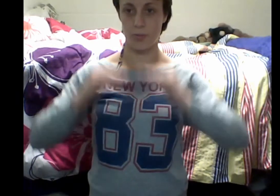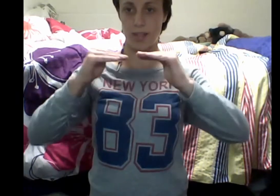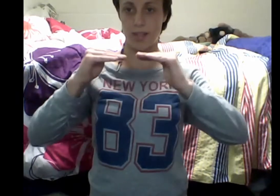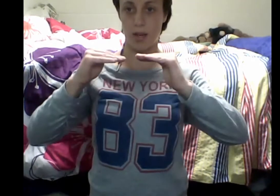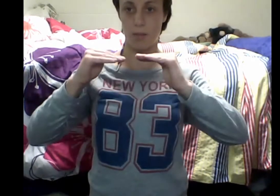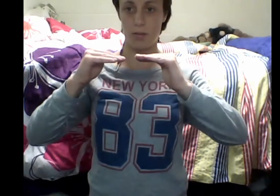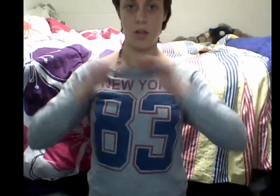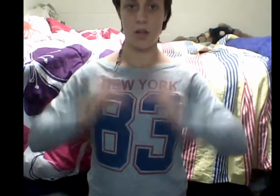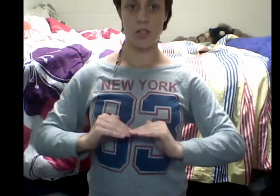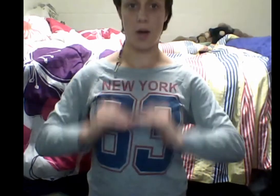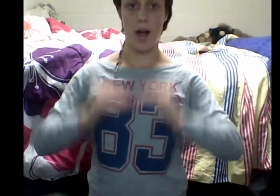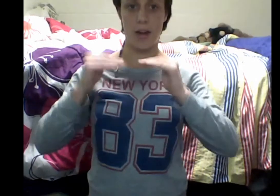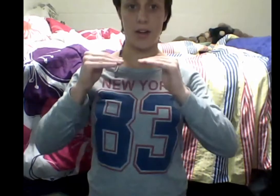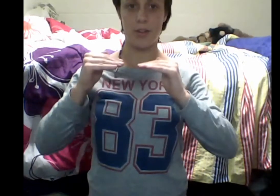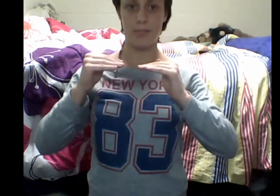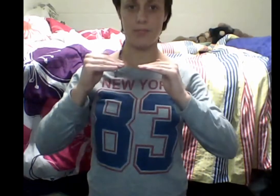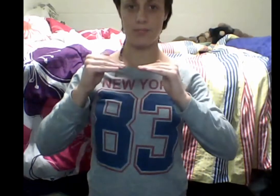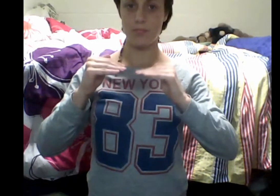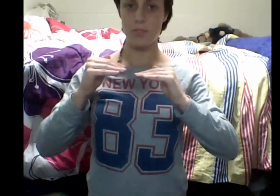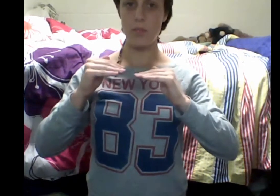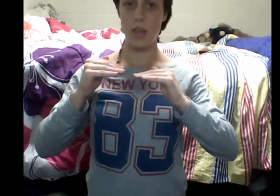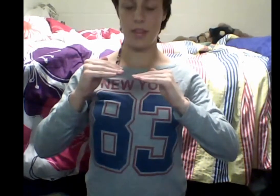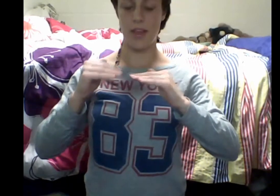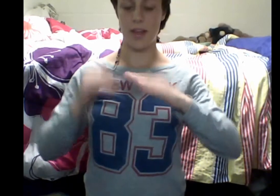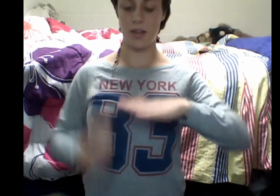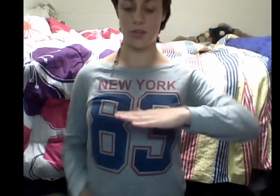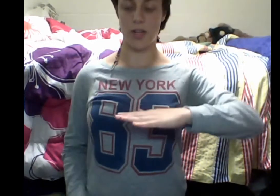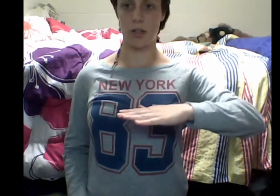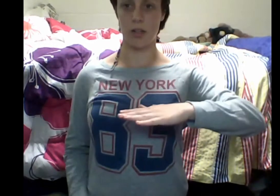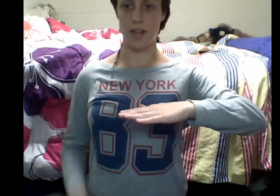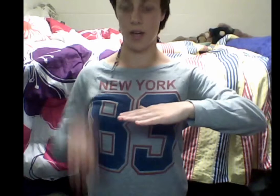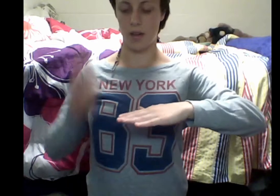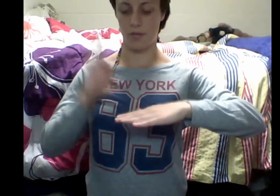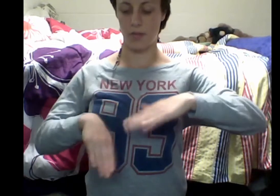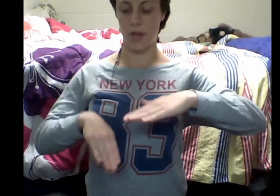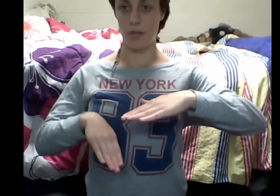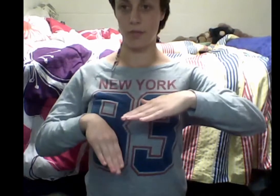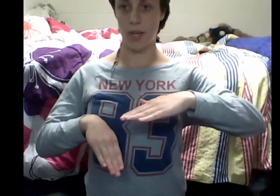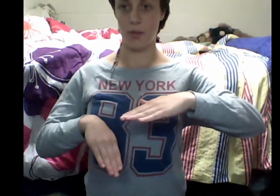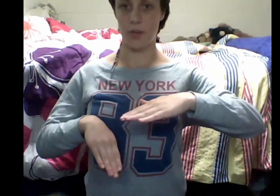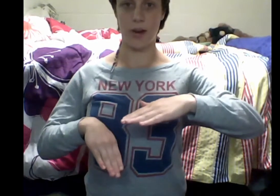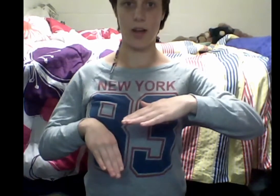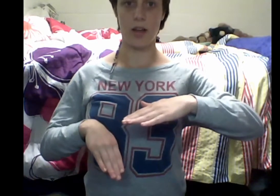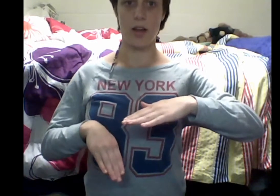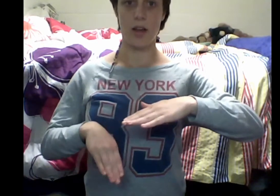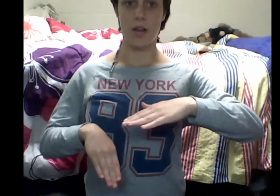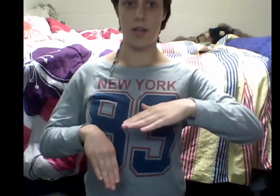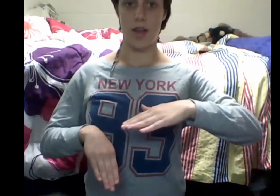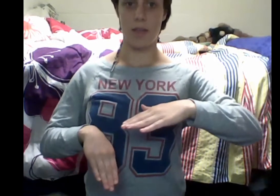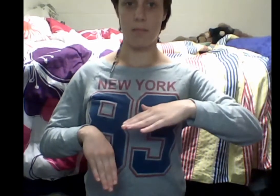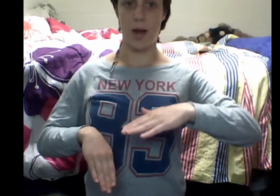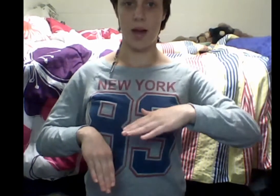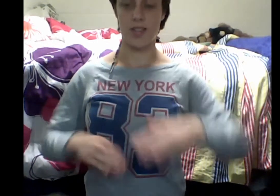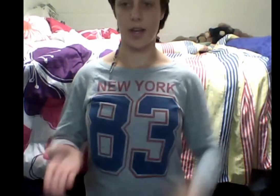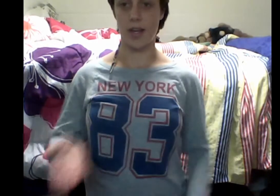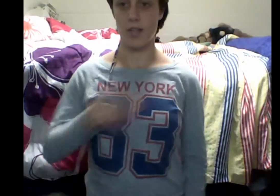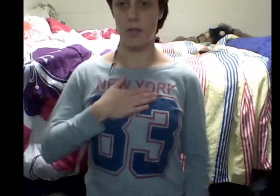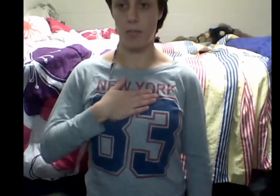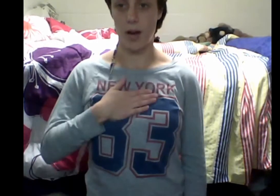raising up. So higher, then you take your left hand and flick it with your right. Then my sight, my